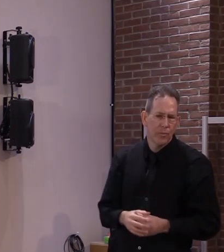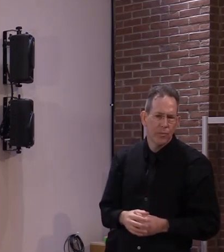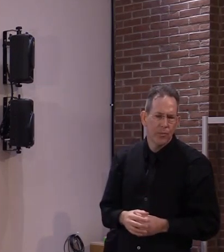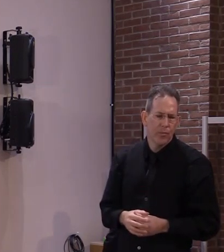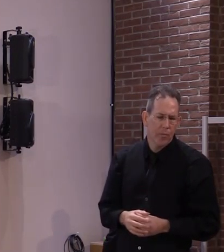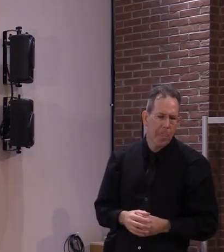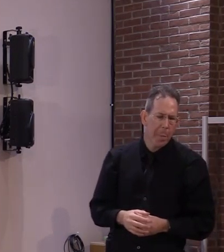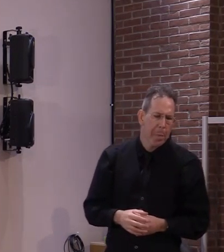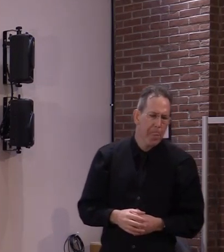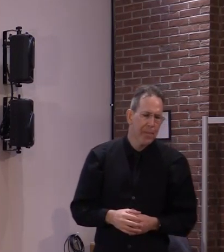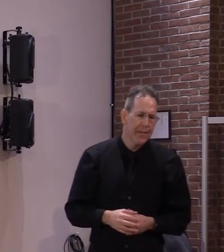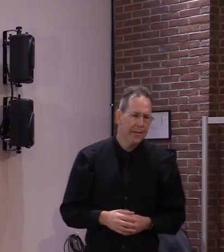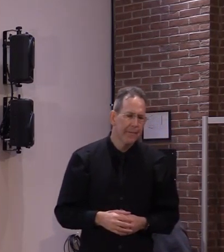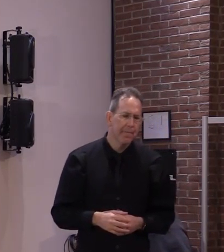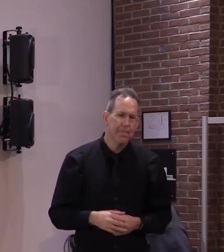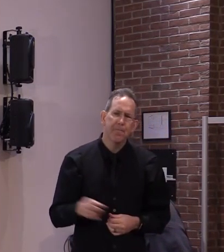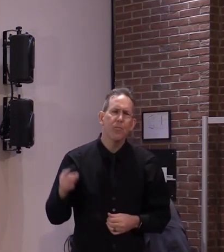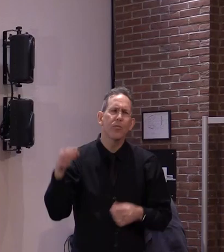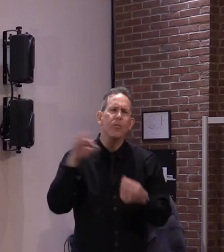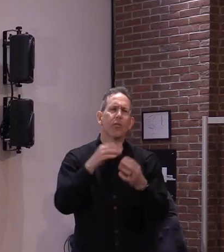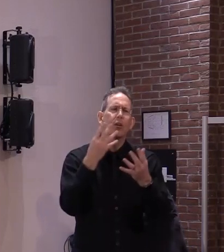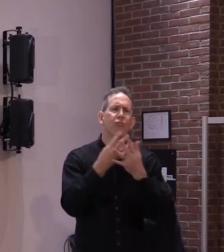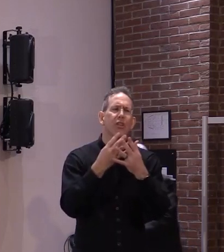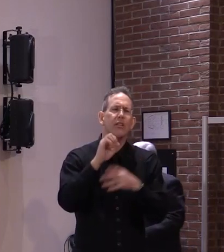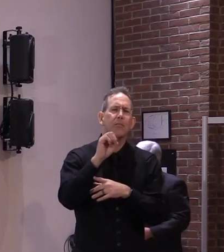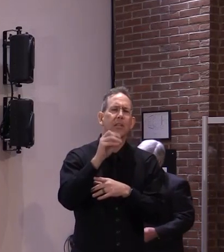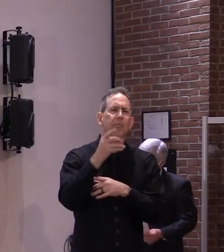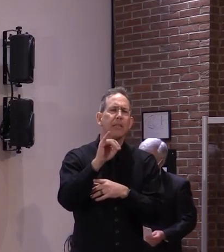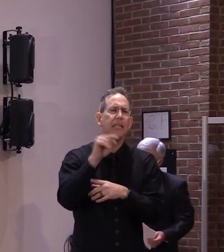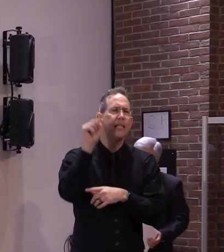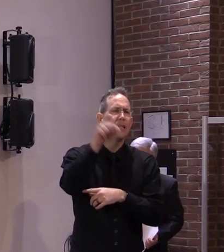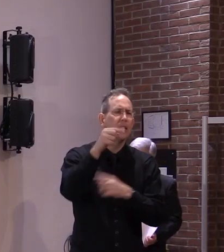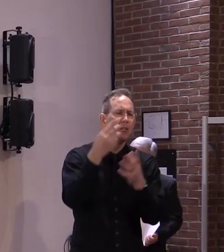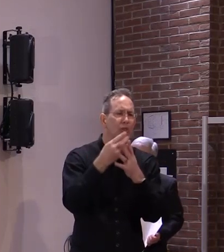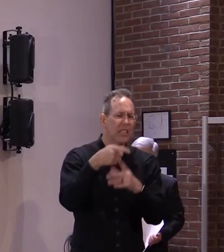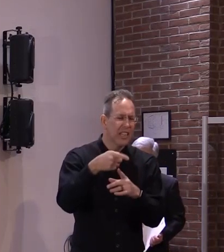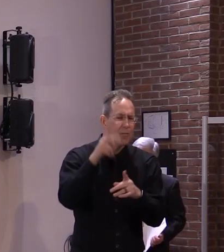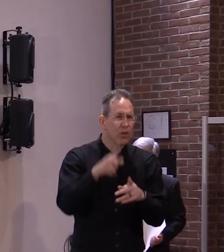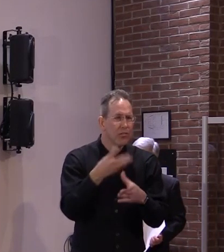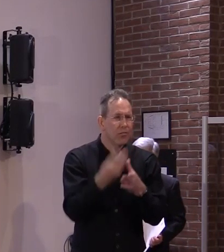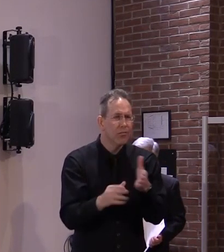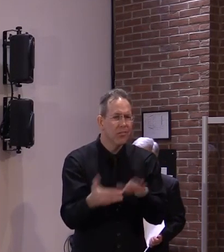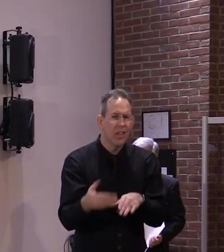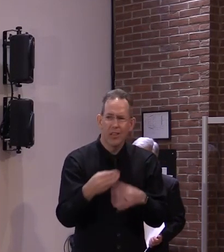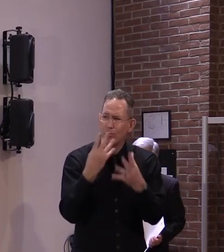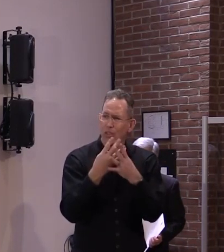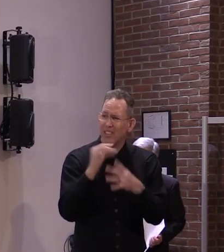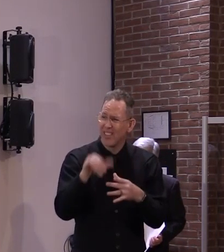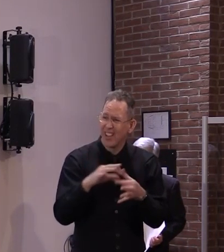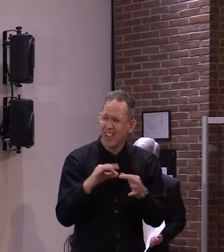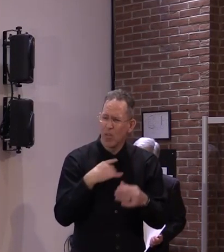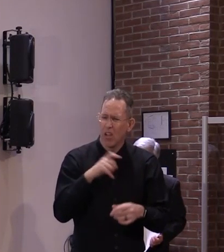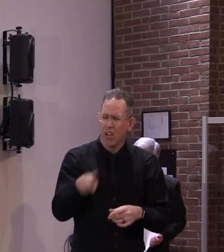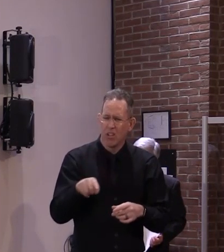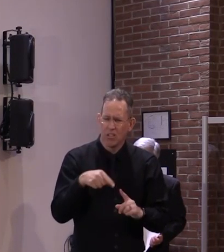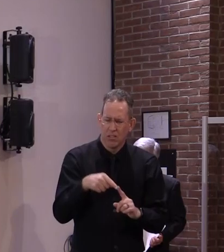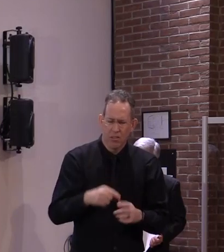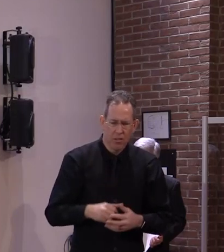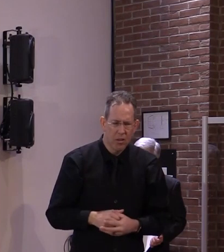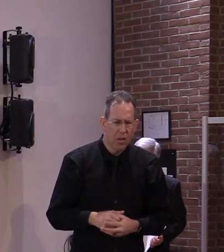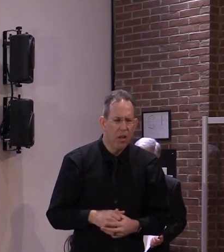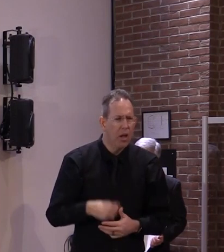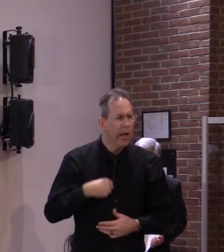had died, and I expect that DOC will have more information later, but I'm wondering, you know, as head of